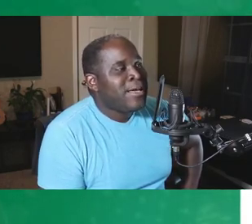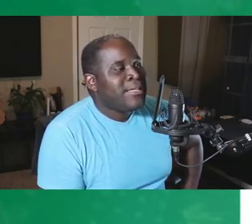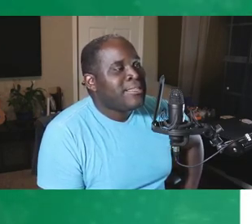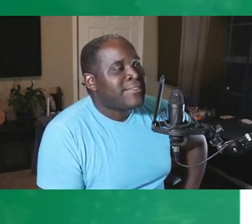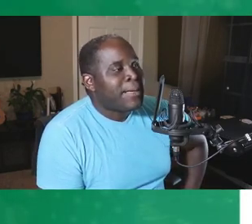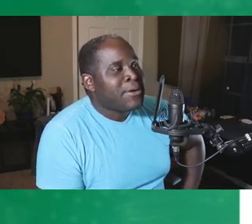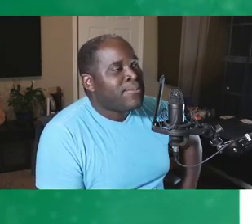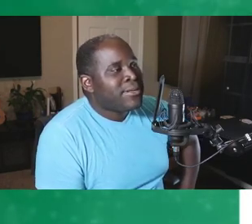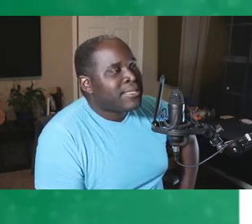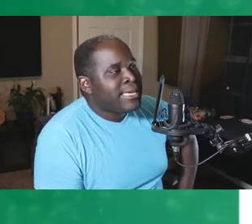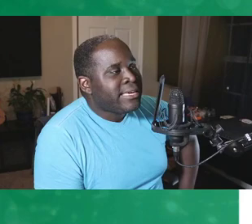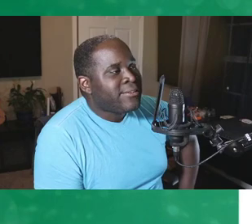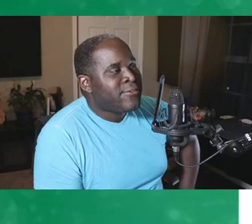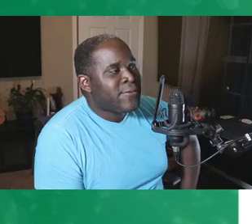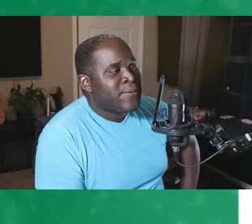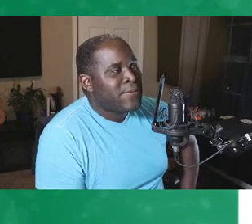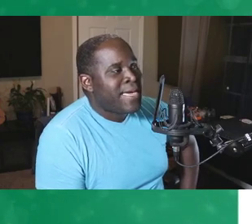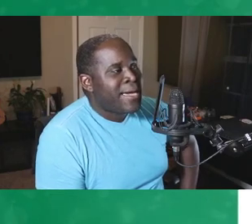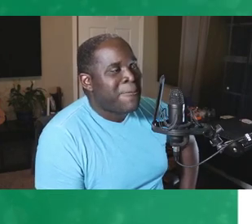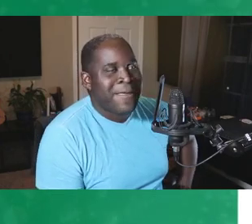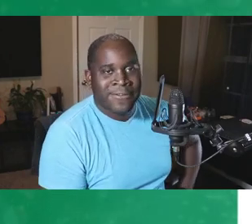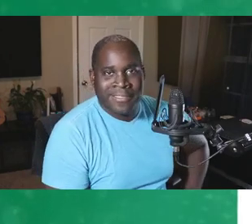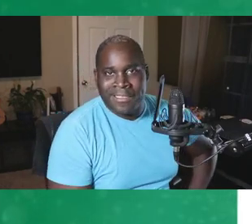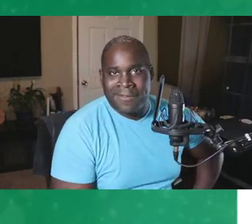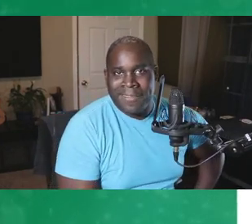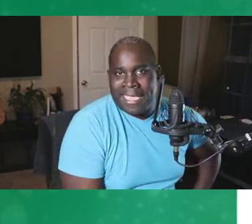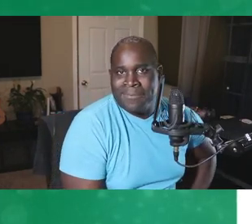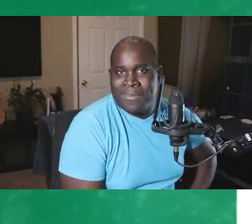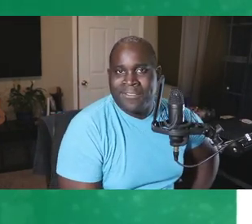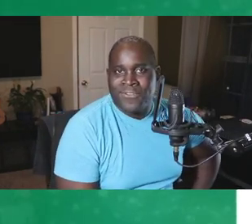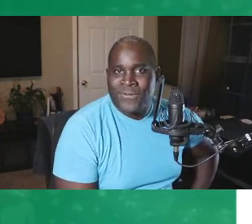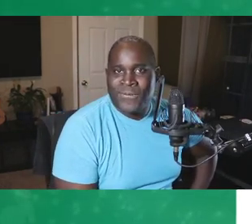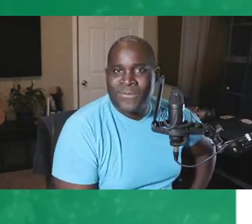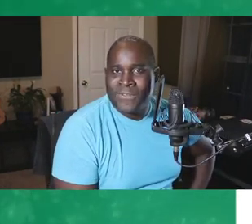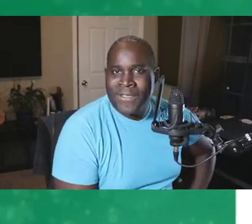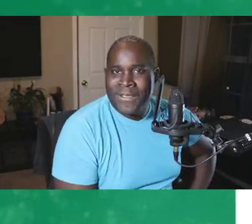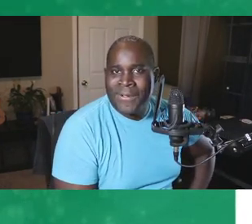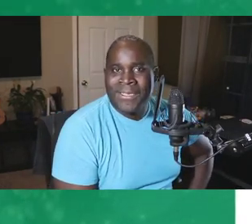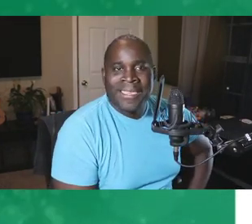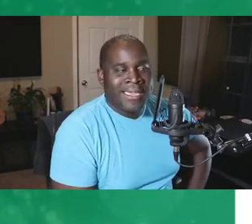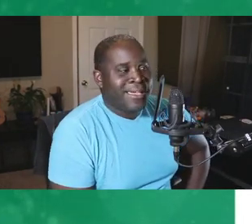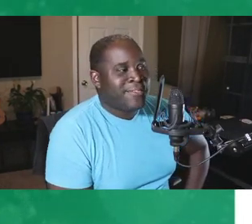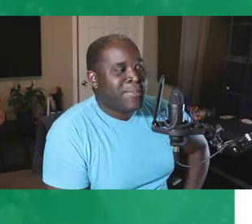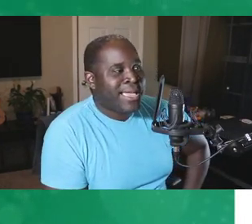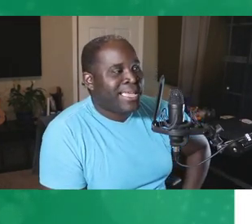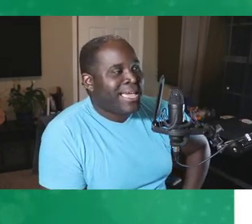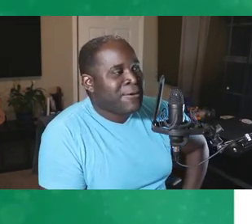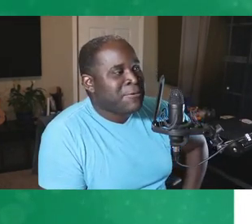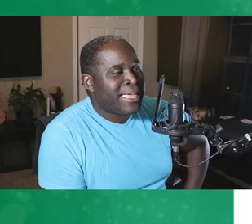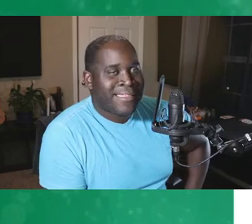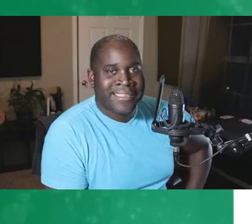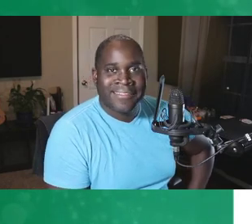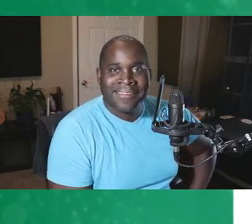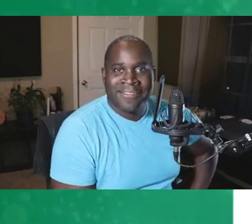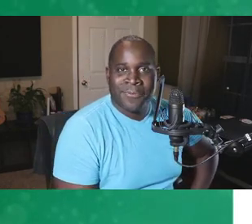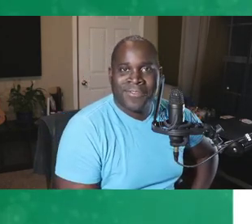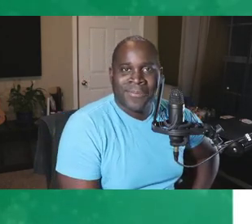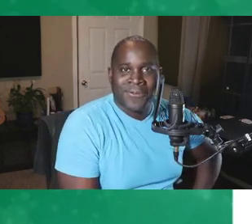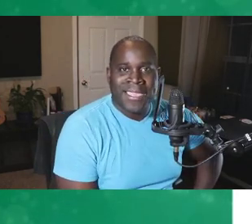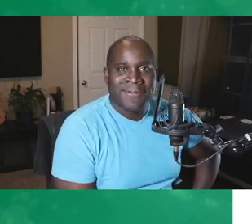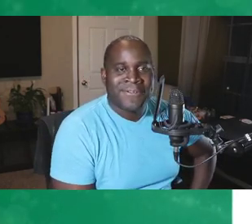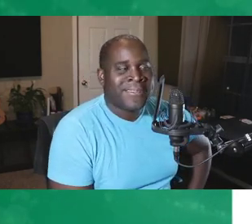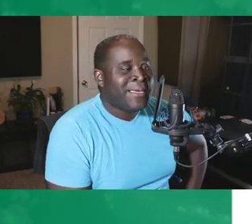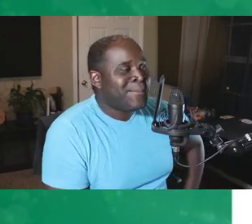show. Listen, I'm going to put a link to that Where's the Love 8-Bit Tune song. It's by a guy who only has, like,